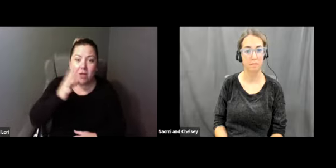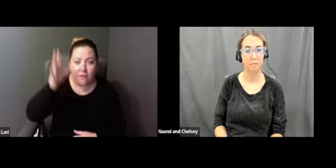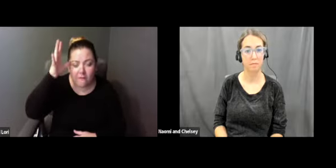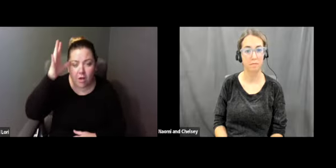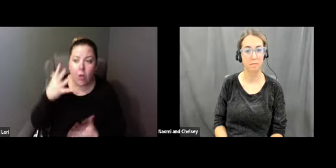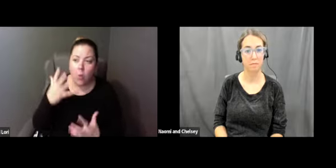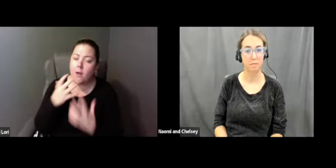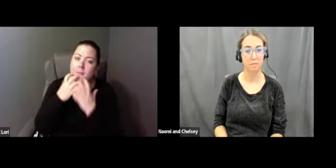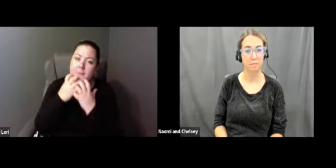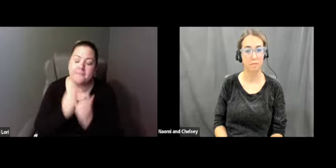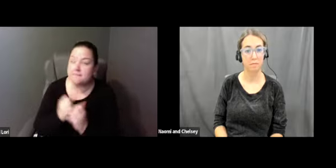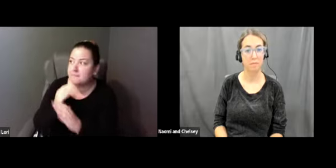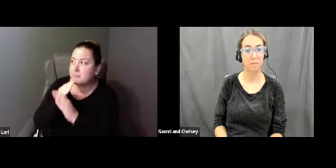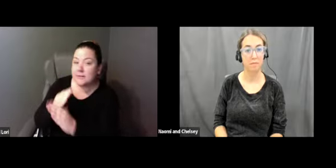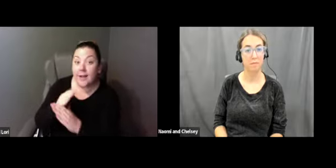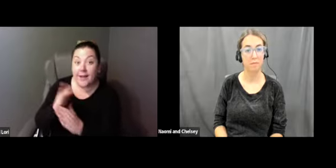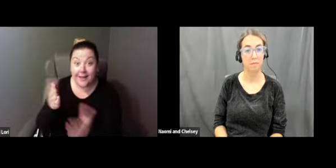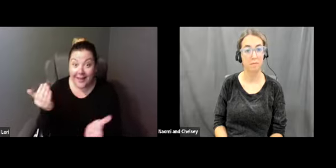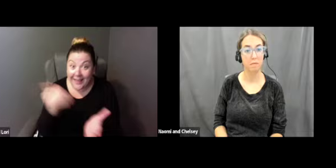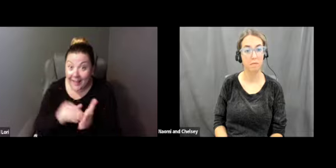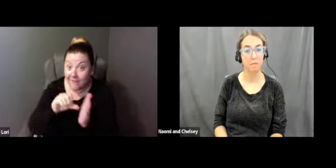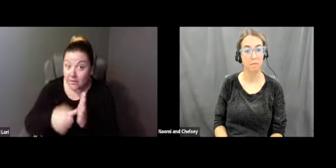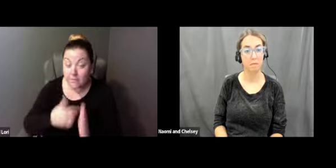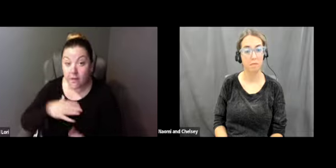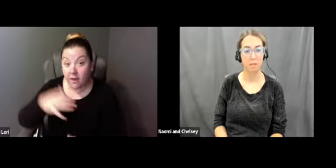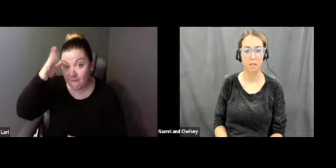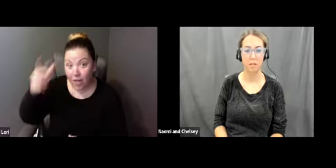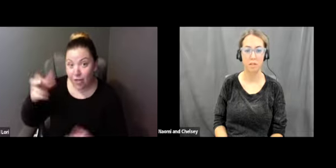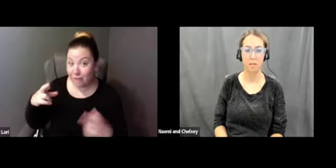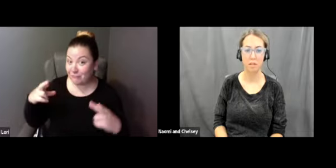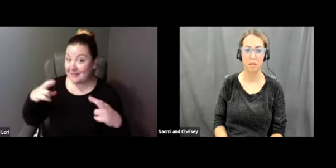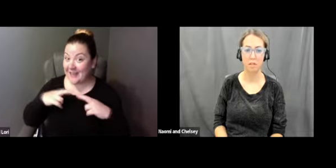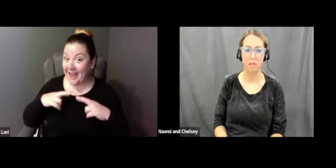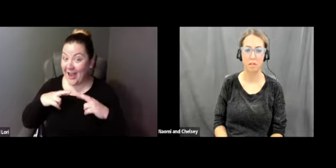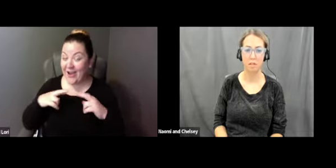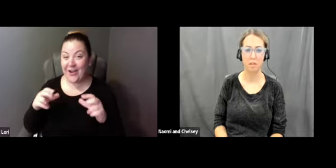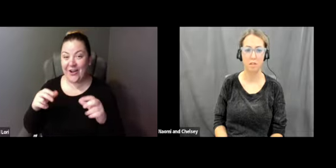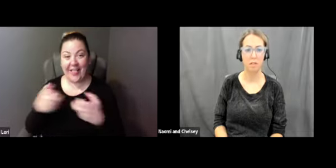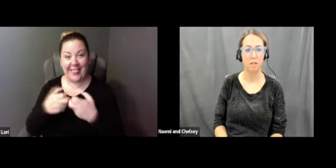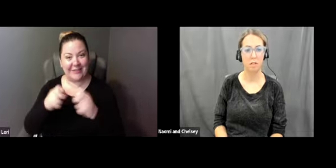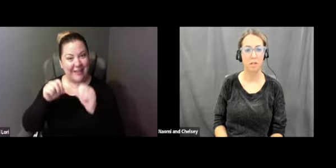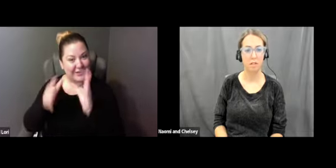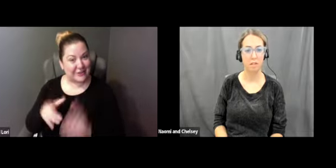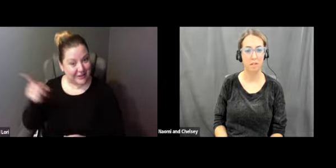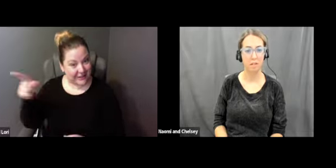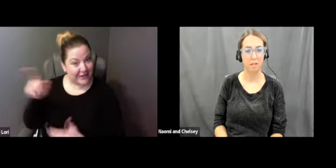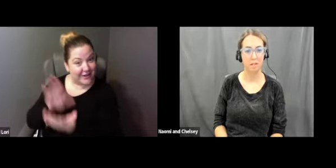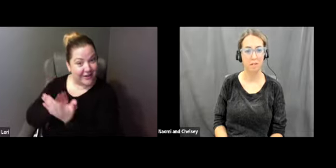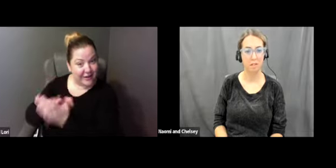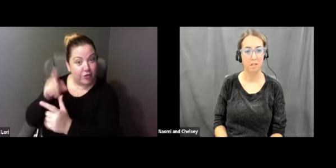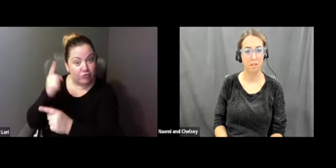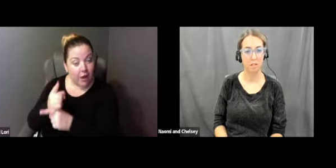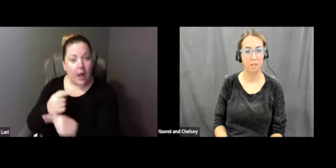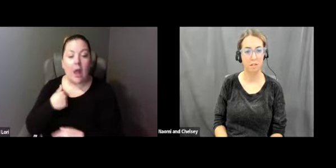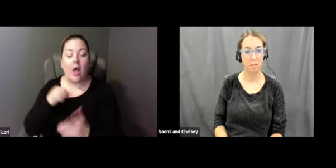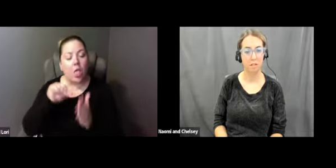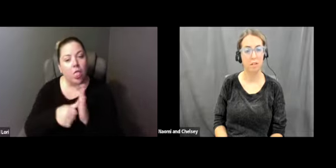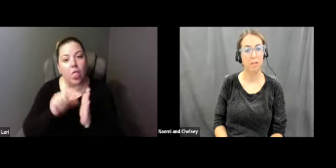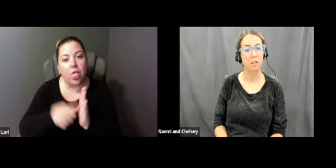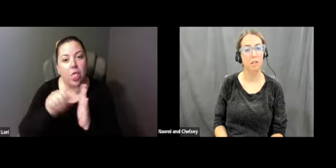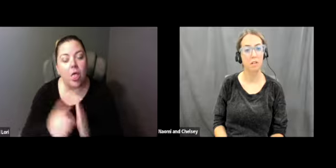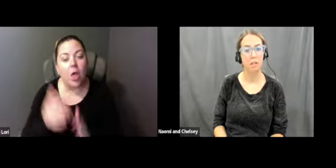is a retired electrical engineer? I say that because I want to shoot down